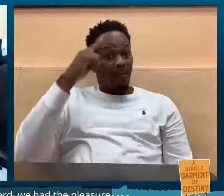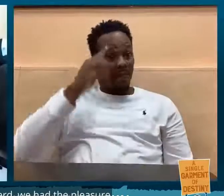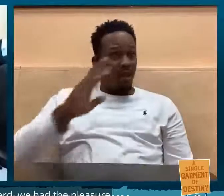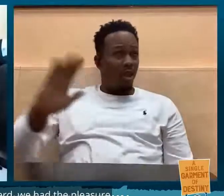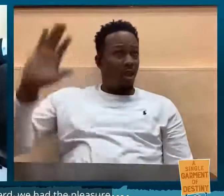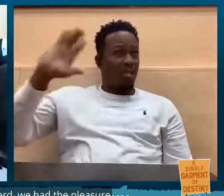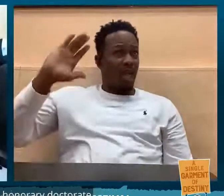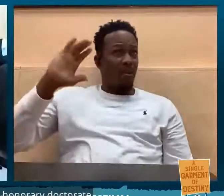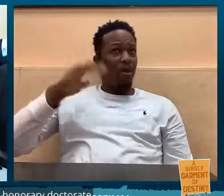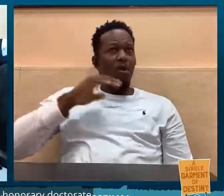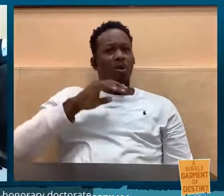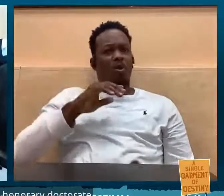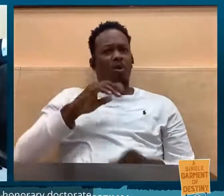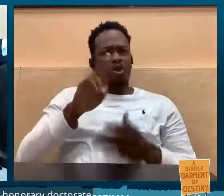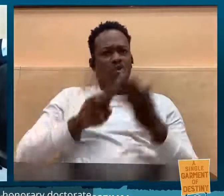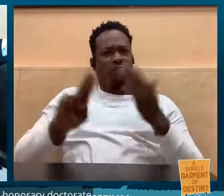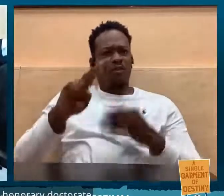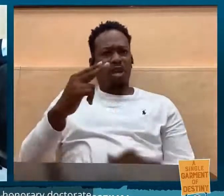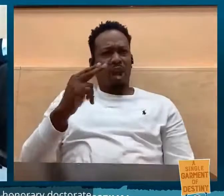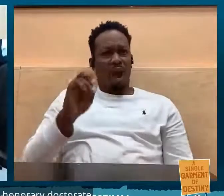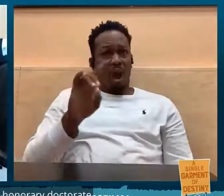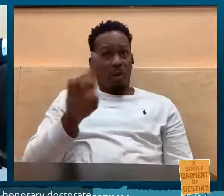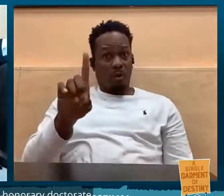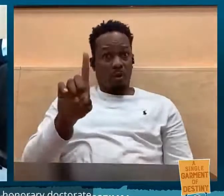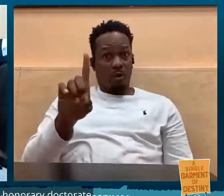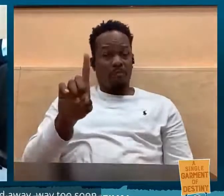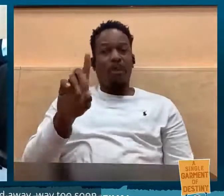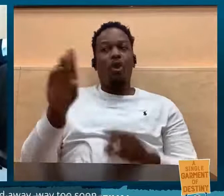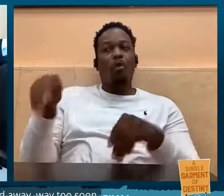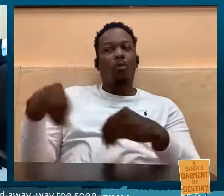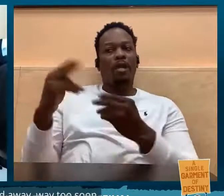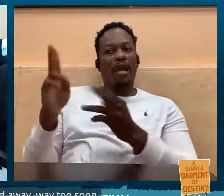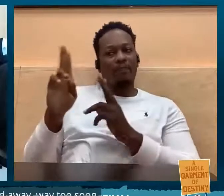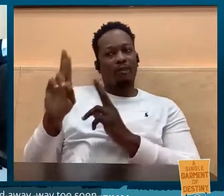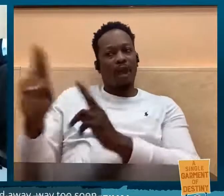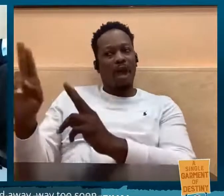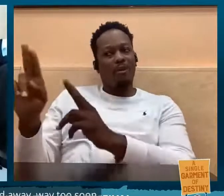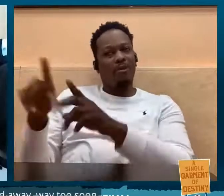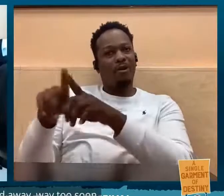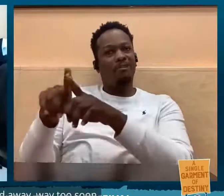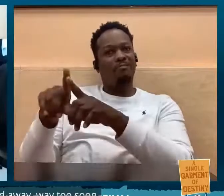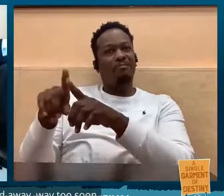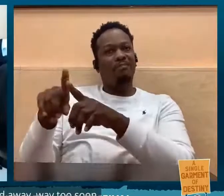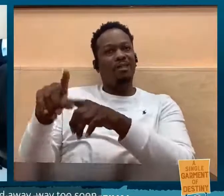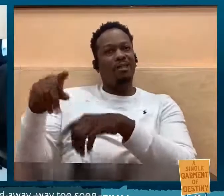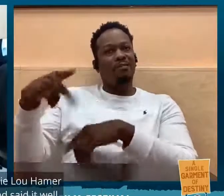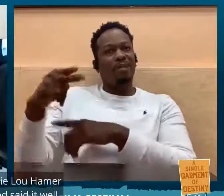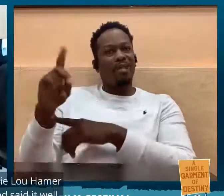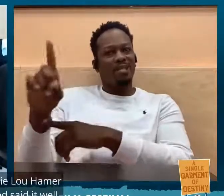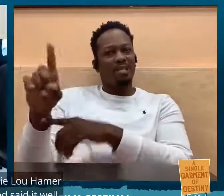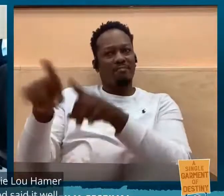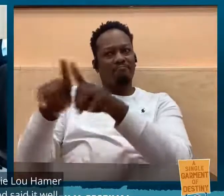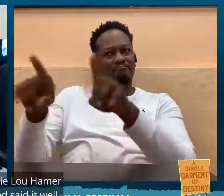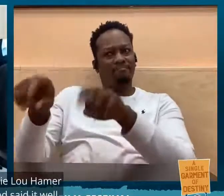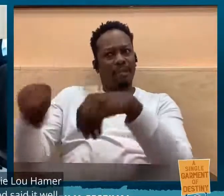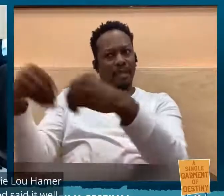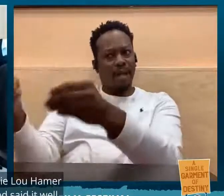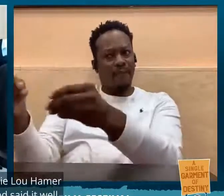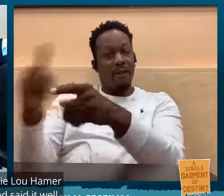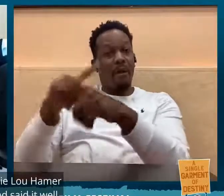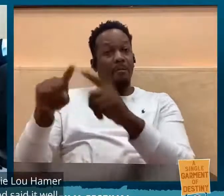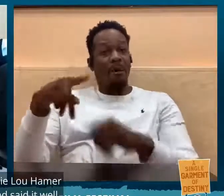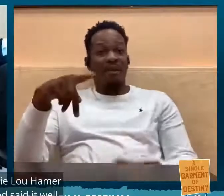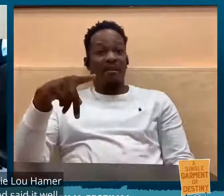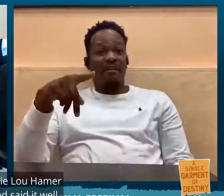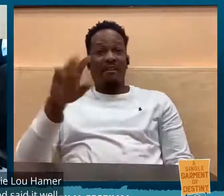at Howard, we had the pleasure of giving her an honorary doctorate before she passed away way too soon. But